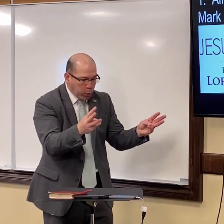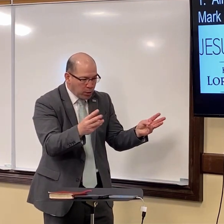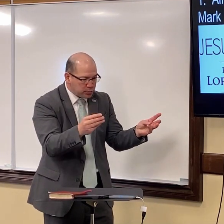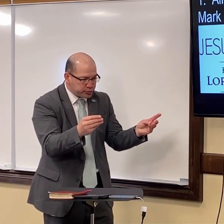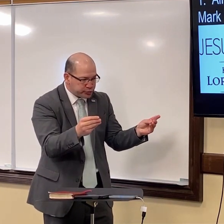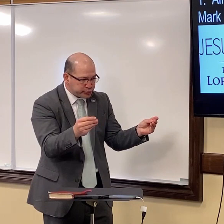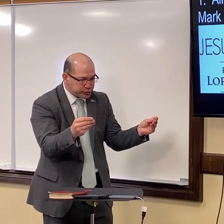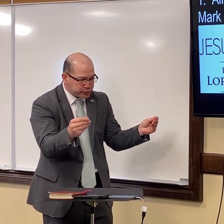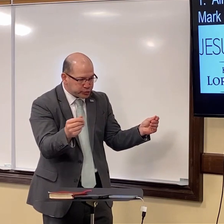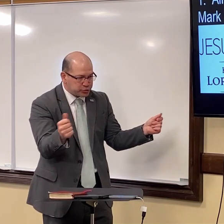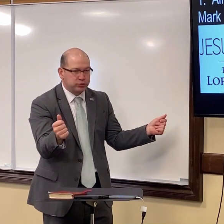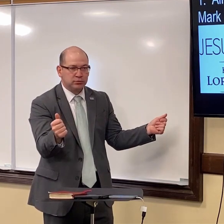has command over nature,